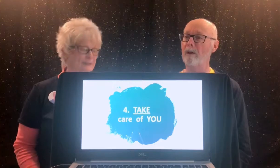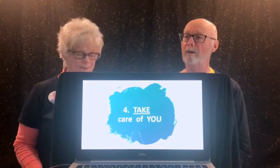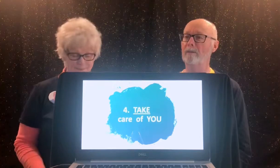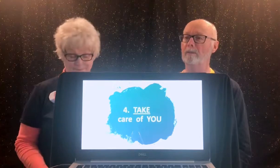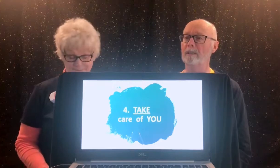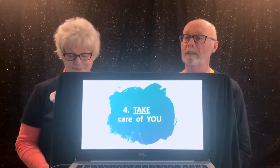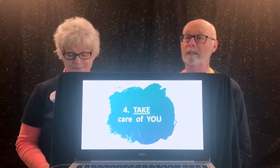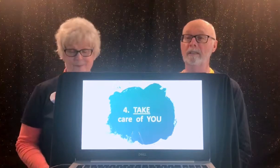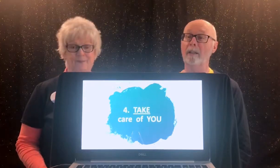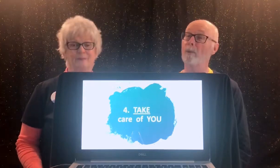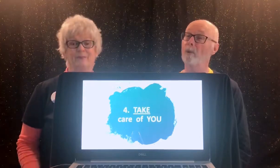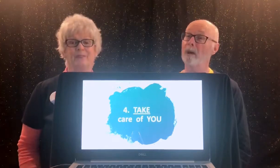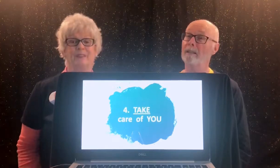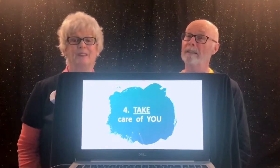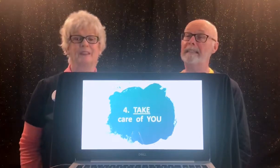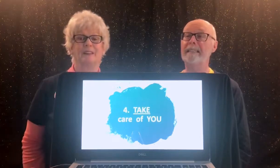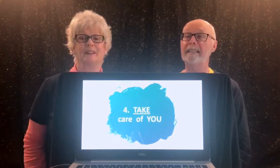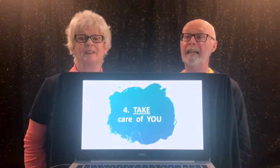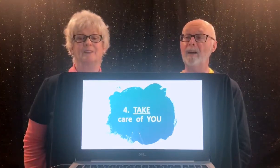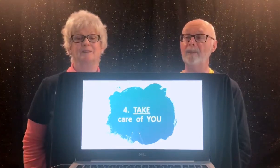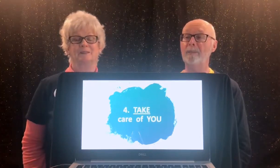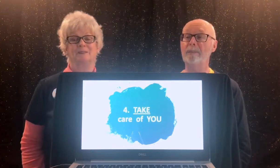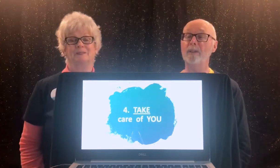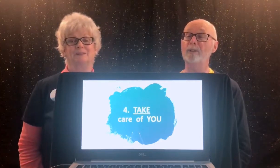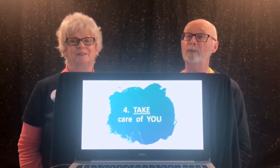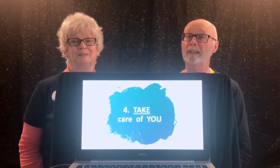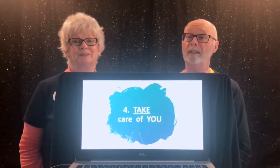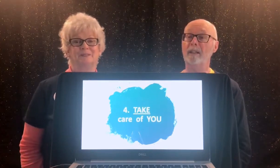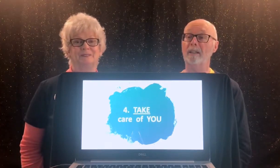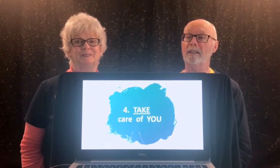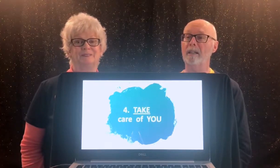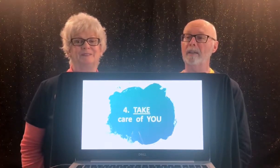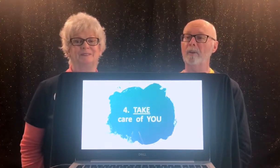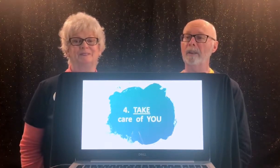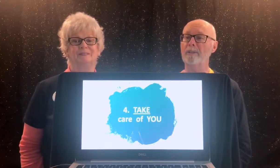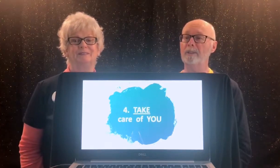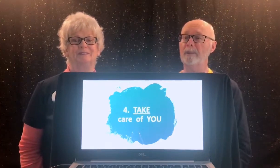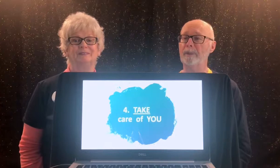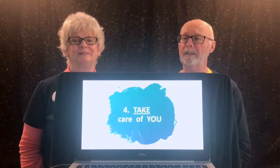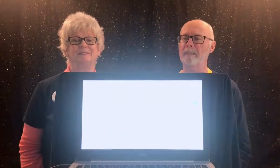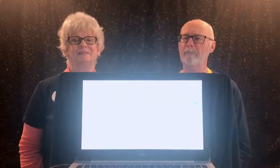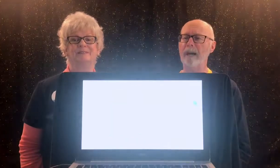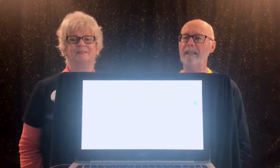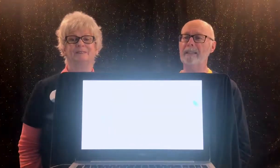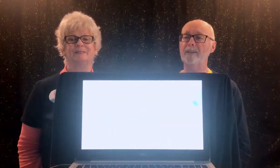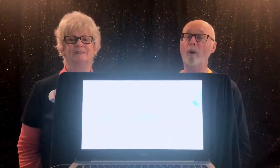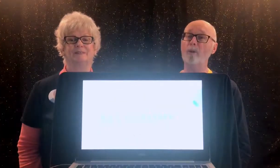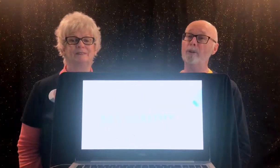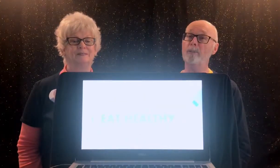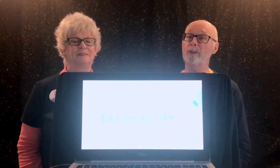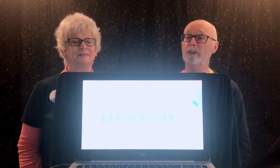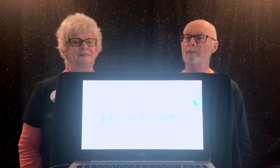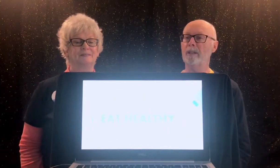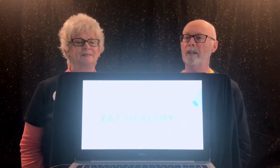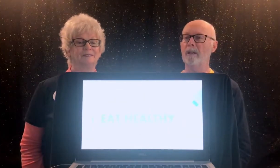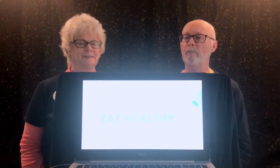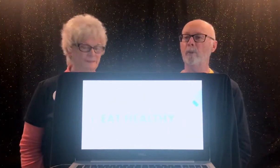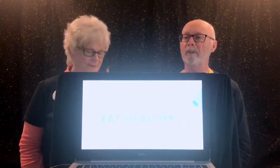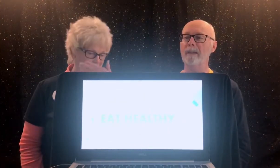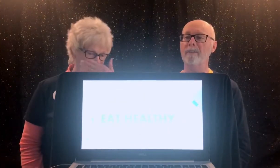how? Number 1, eating healthy meals regularly without skipping. The body needs wholesome nourishment more than ever